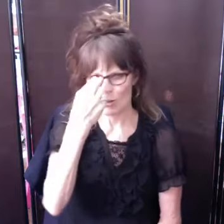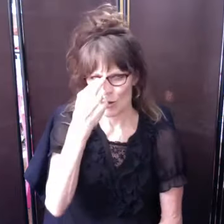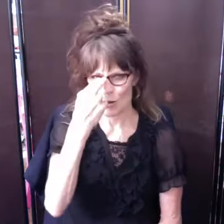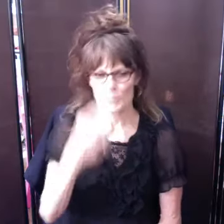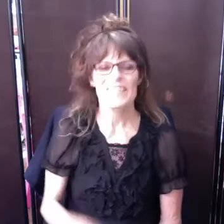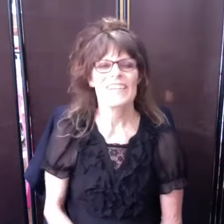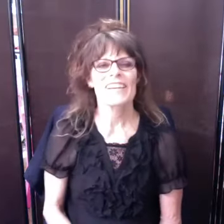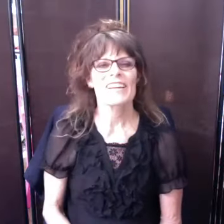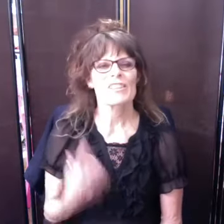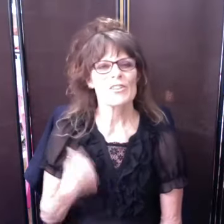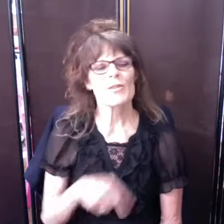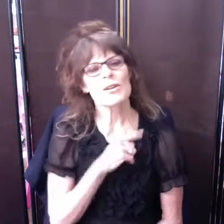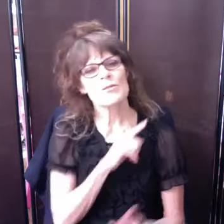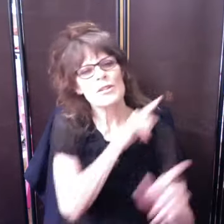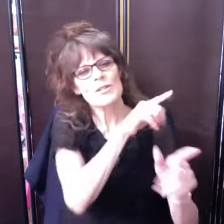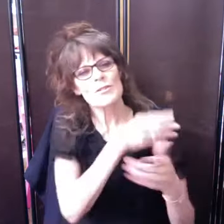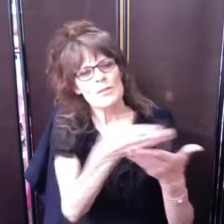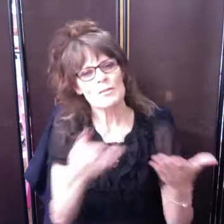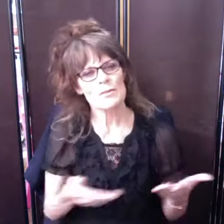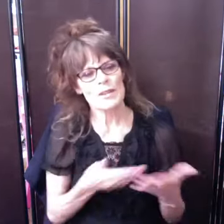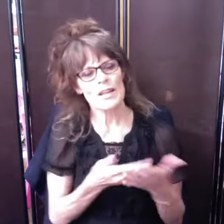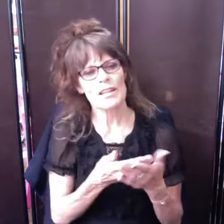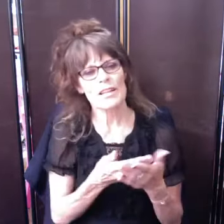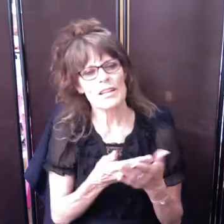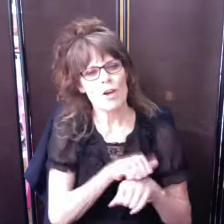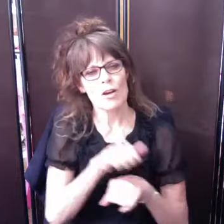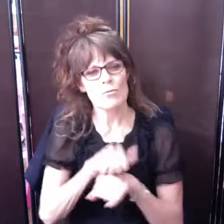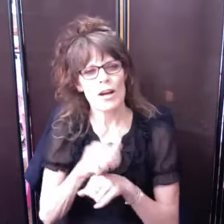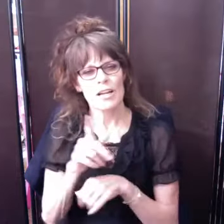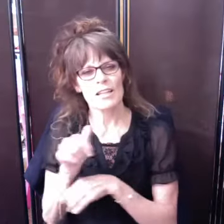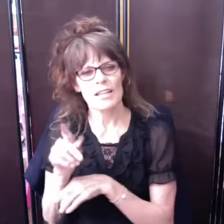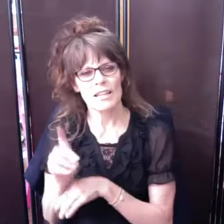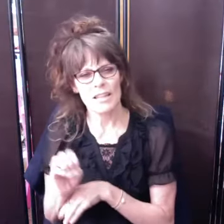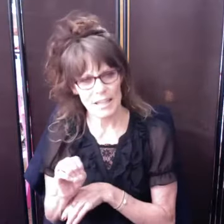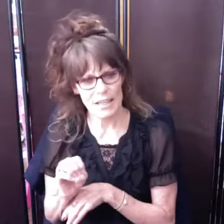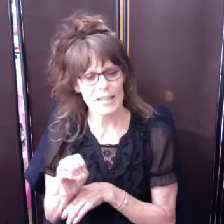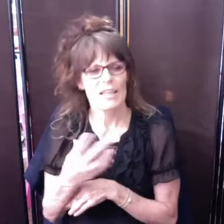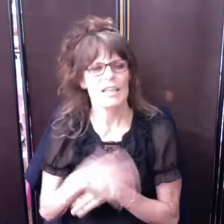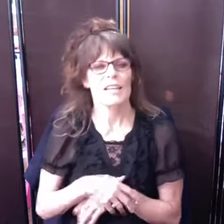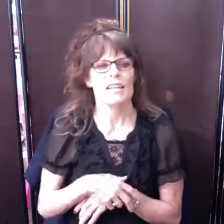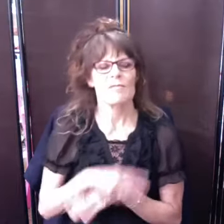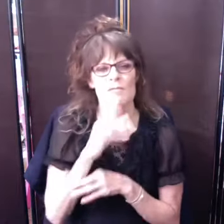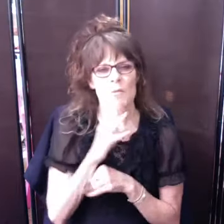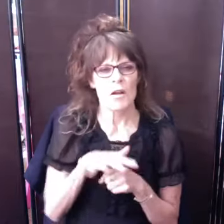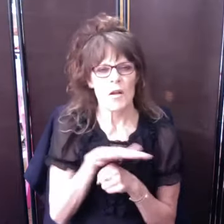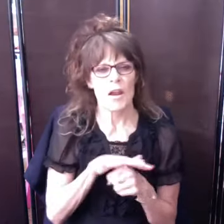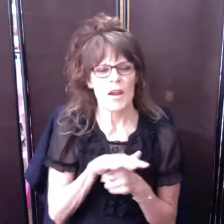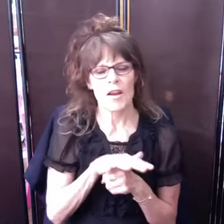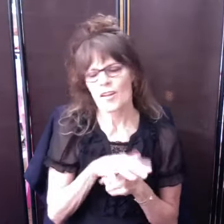beer bust, a place called White Rock Lake, which had been a reservoir for the city about 100 years before. And I don't know what you did, freshman nerds, at senior beer bust